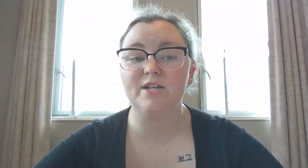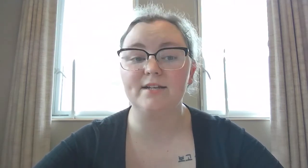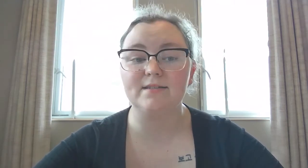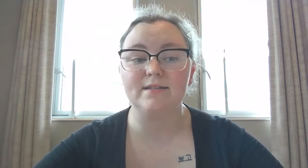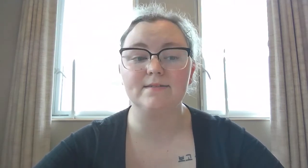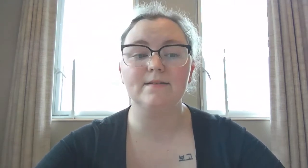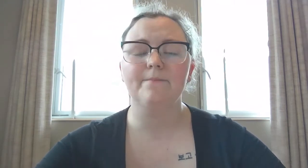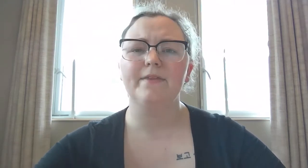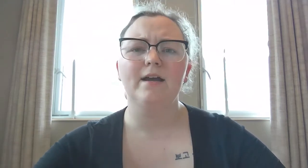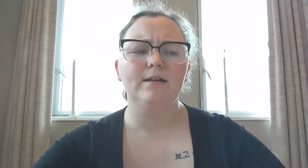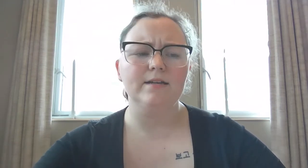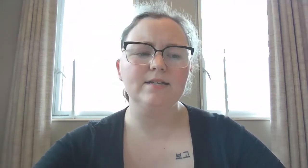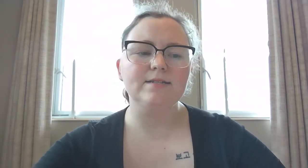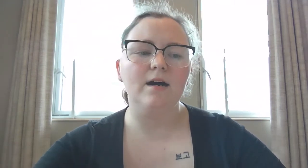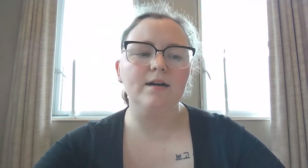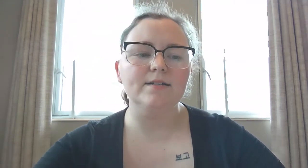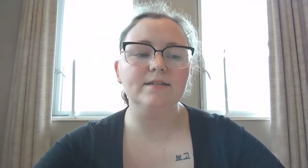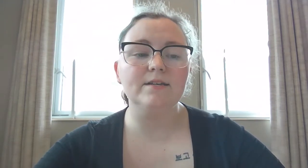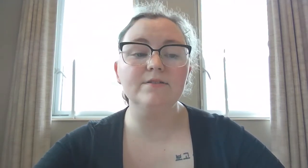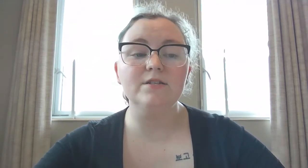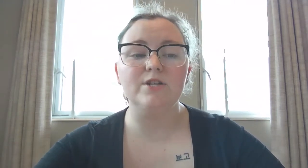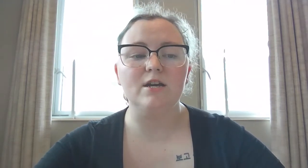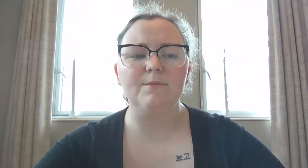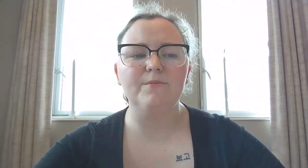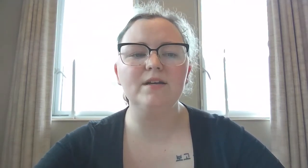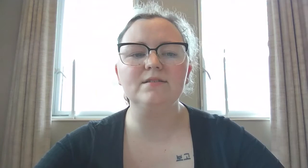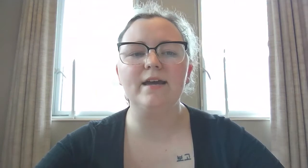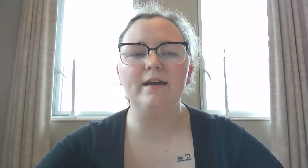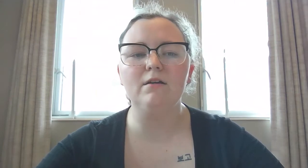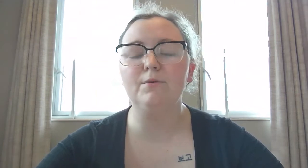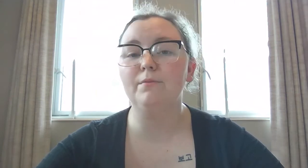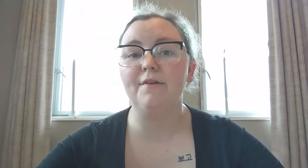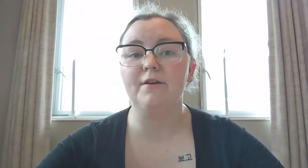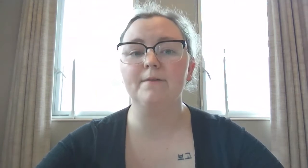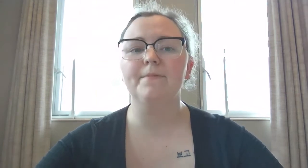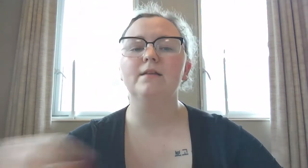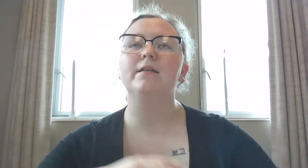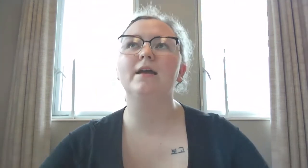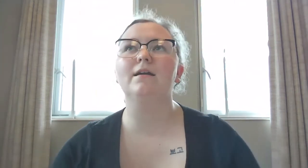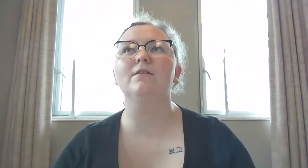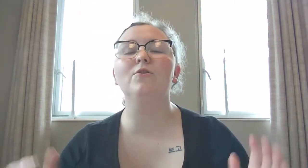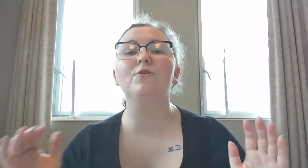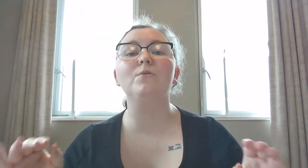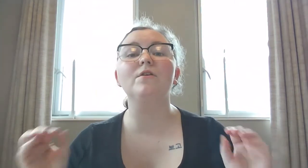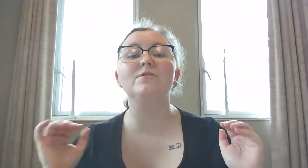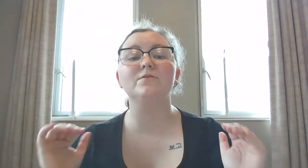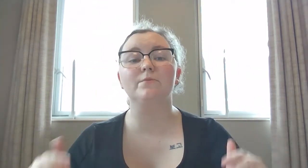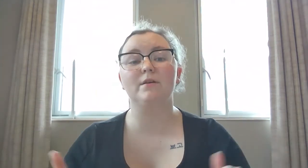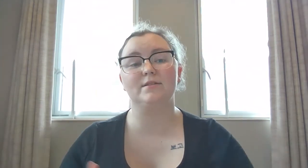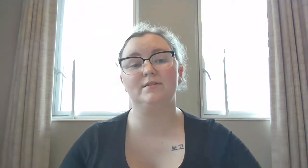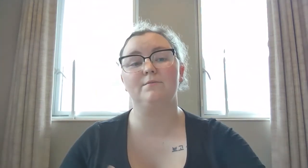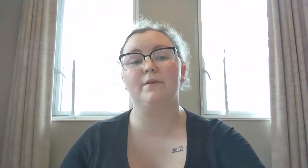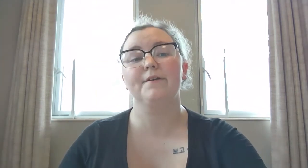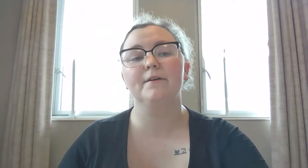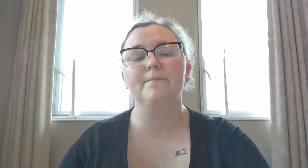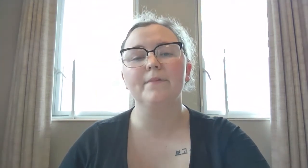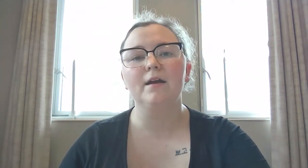Genesis. Esau is accusing Jacob of being a terrible brother, like the world's worst brother.